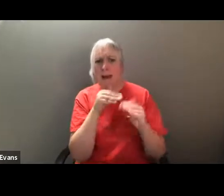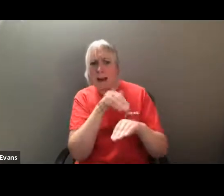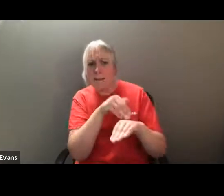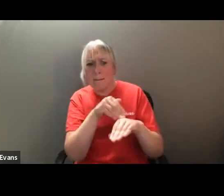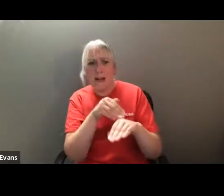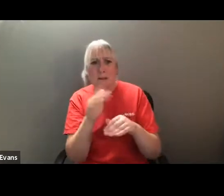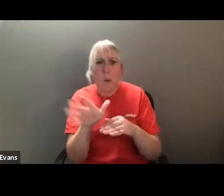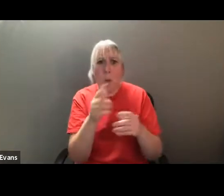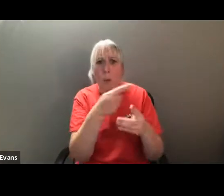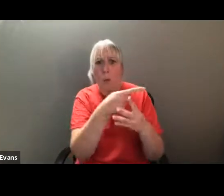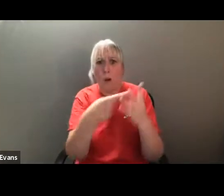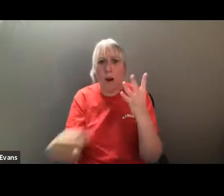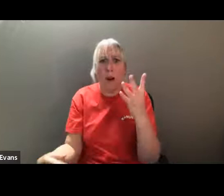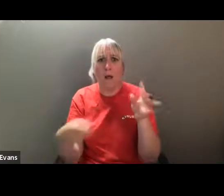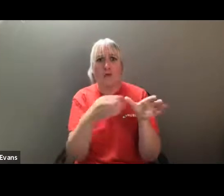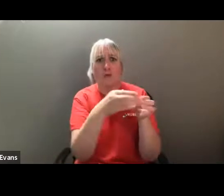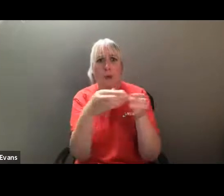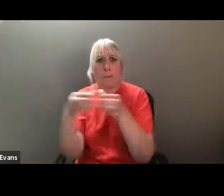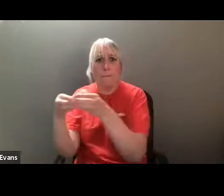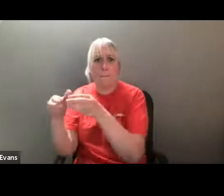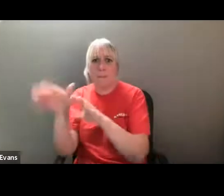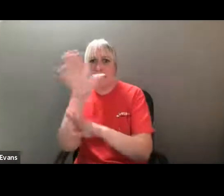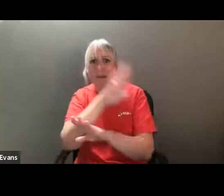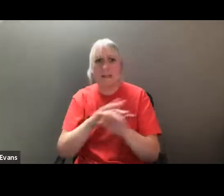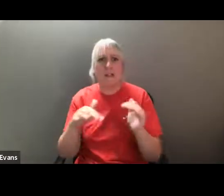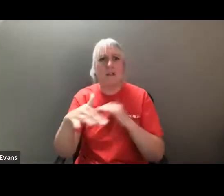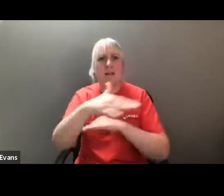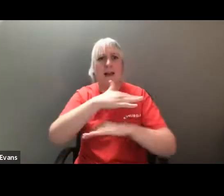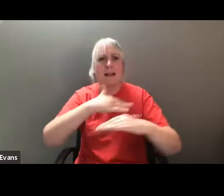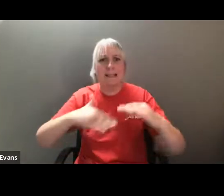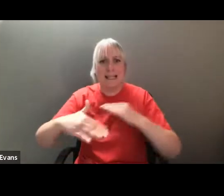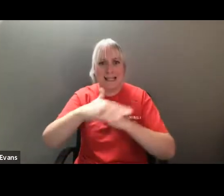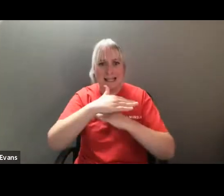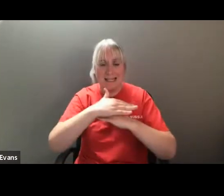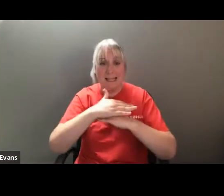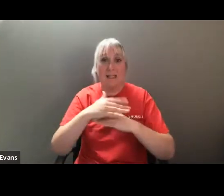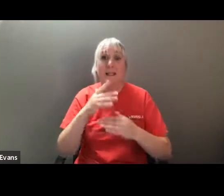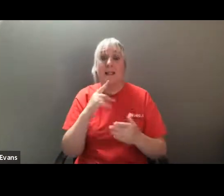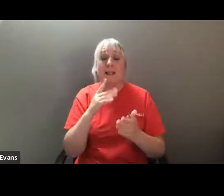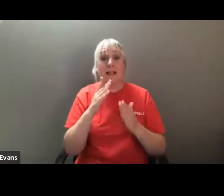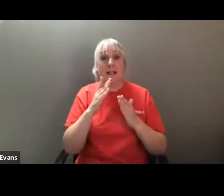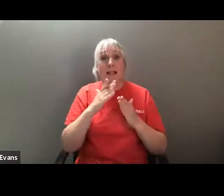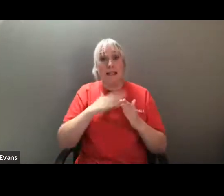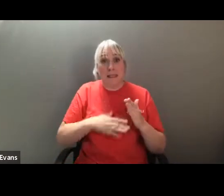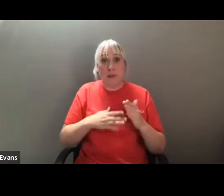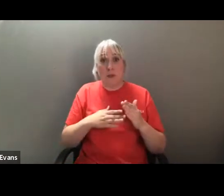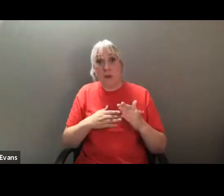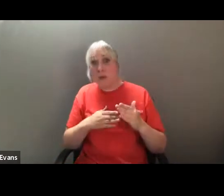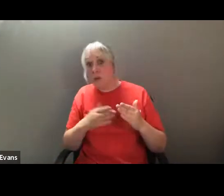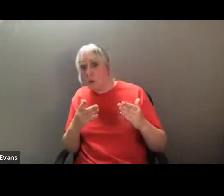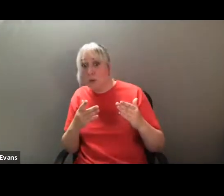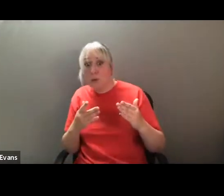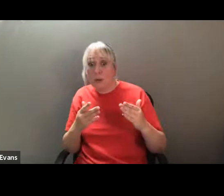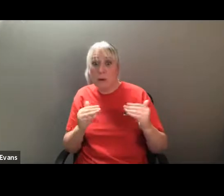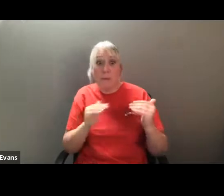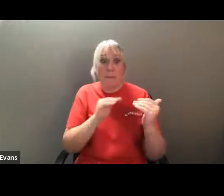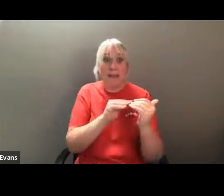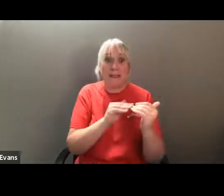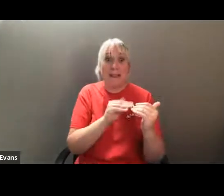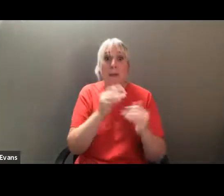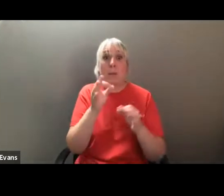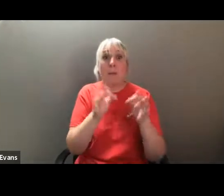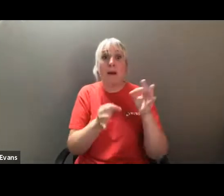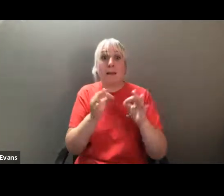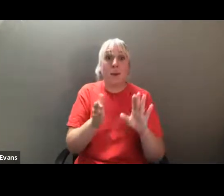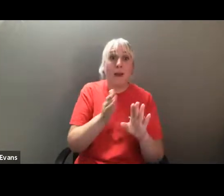of detail from UBI's proponents that enables it to appeal to both the political left and the right is one of the reasons